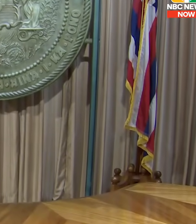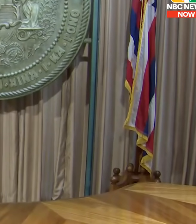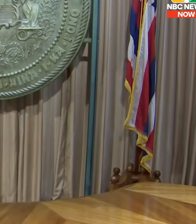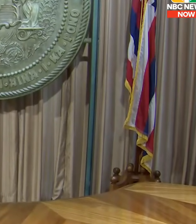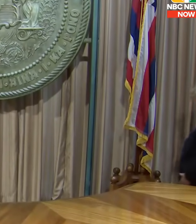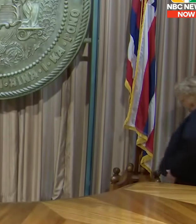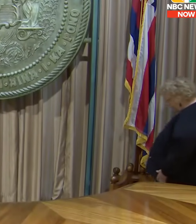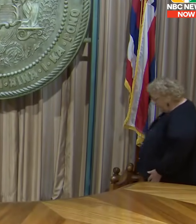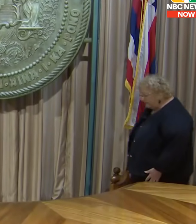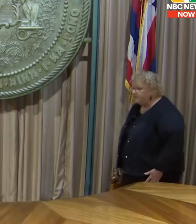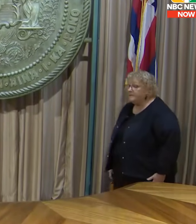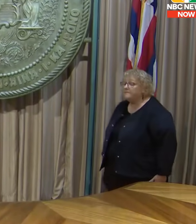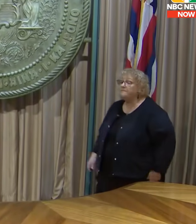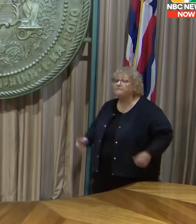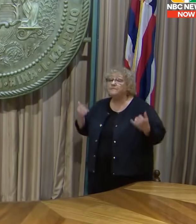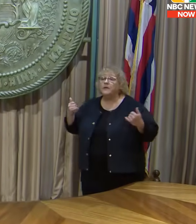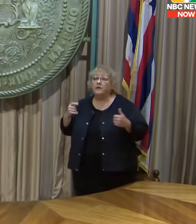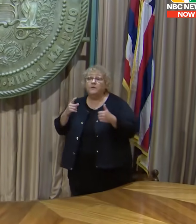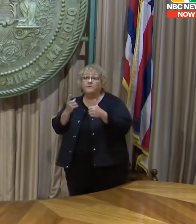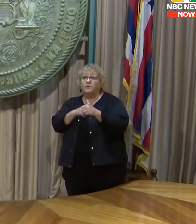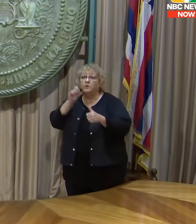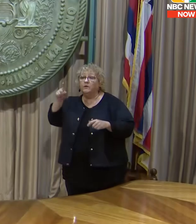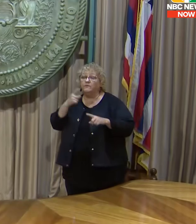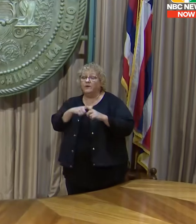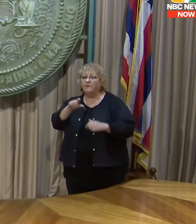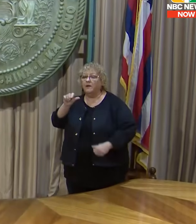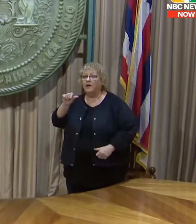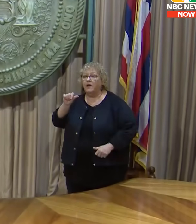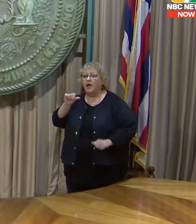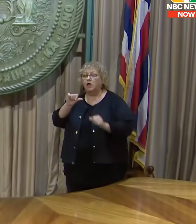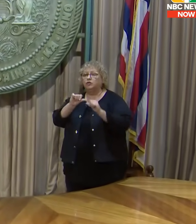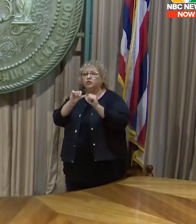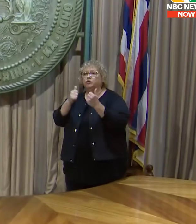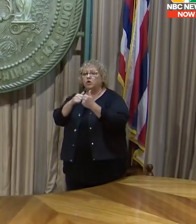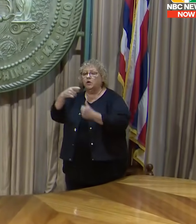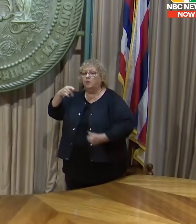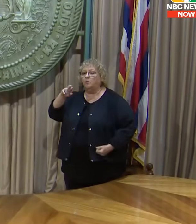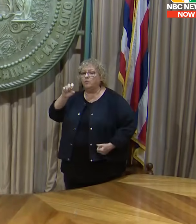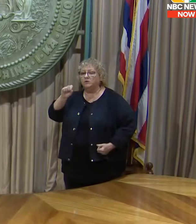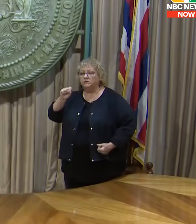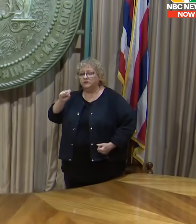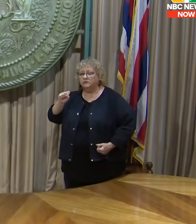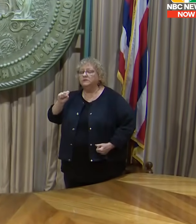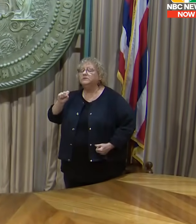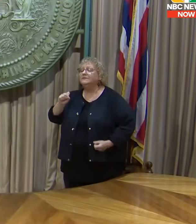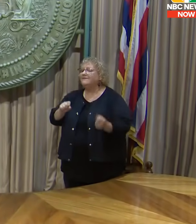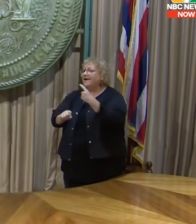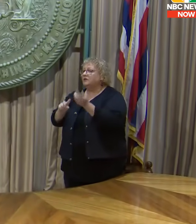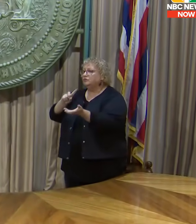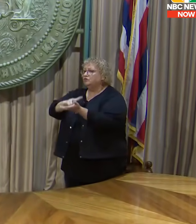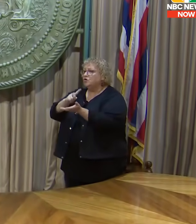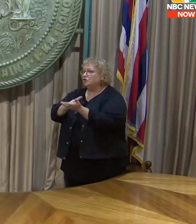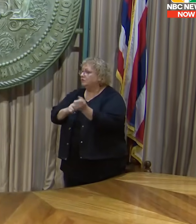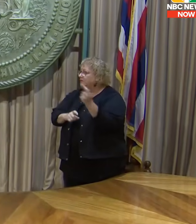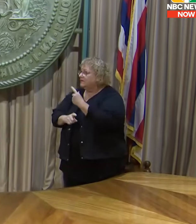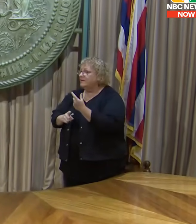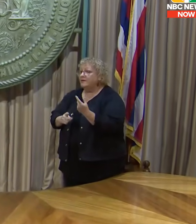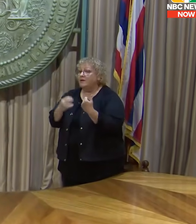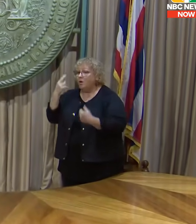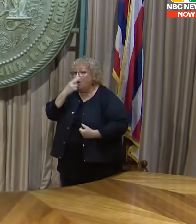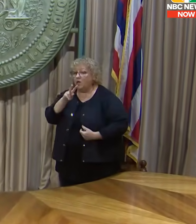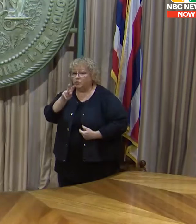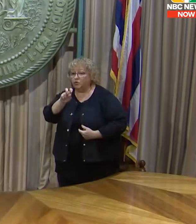for question and answer. Our first question is from the Associated Press. Audrey McAvoy asks Dr. Anderson, how many of